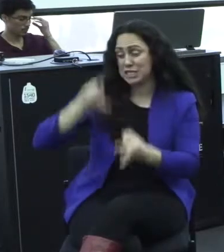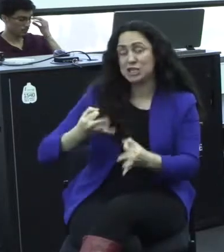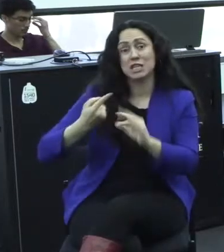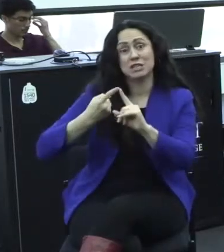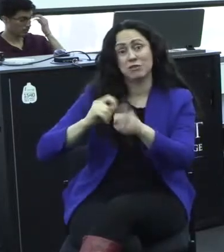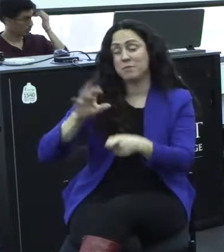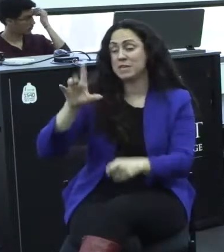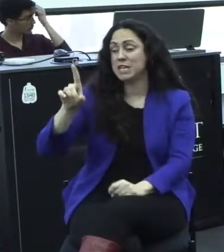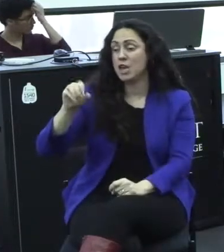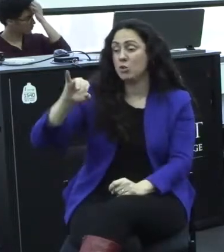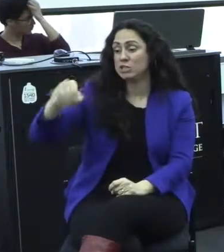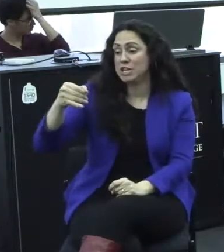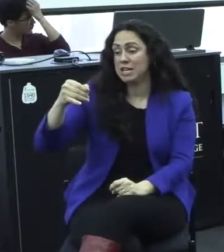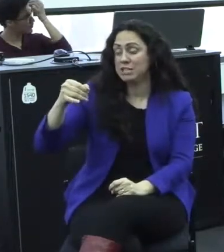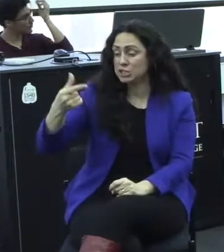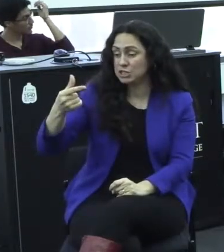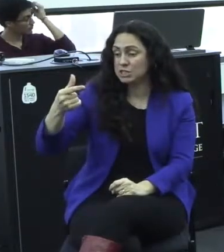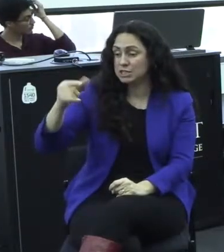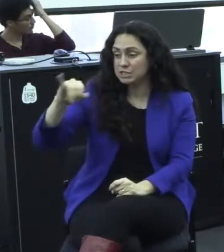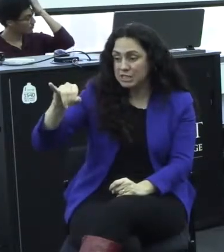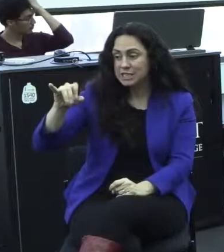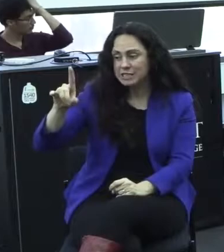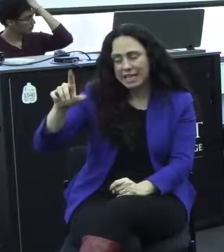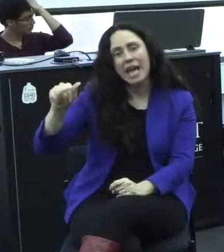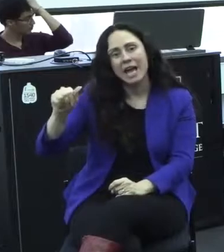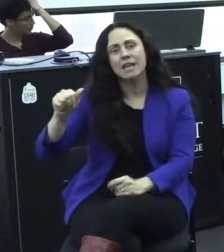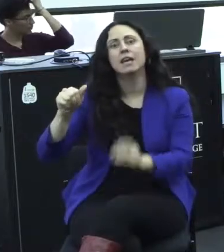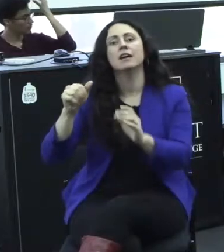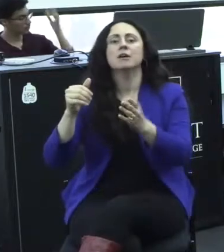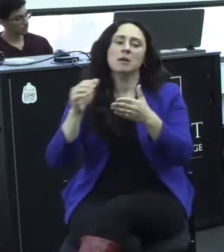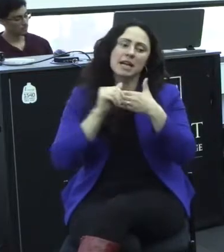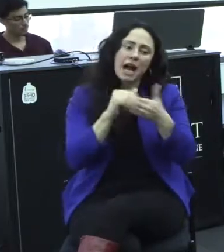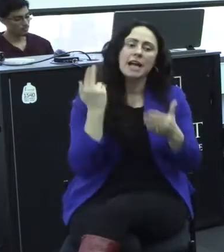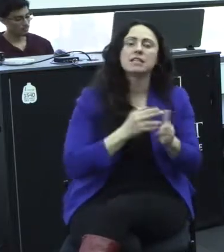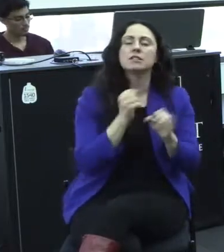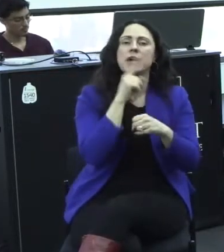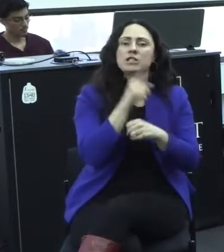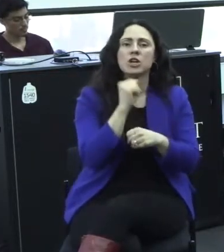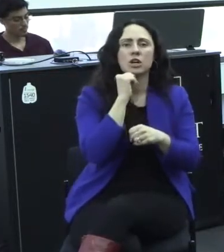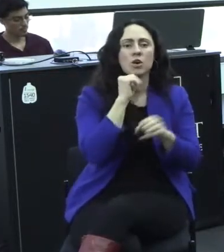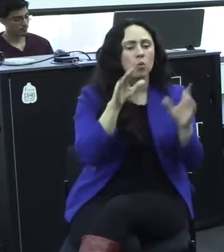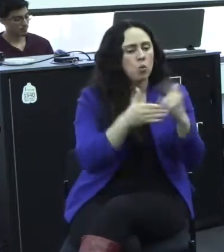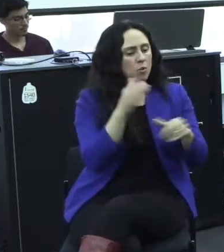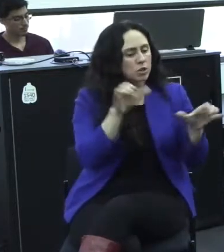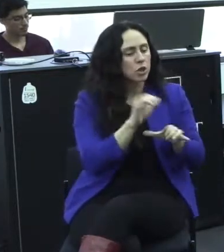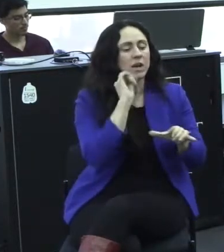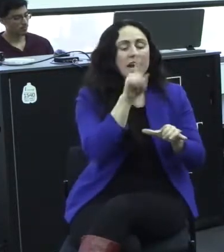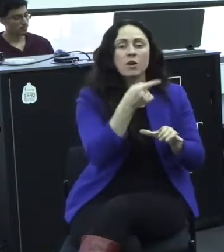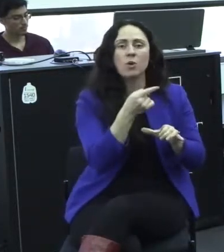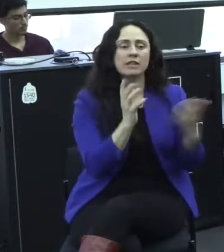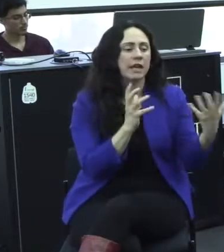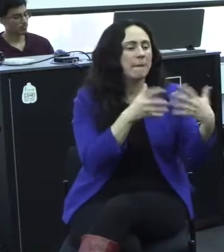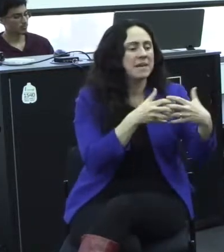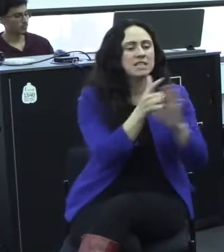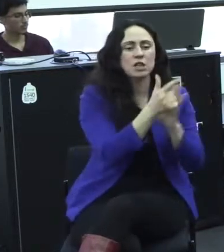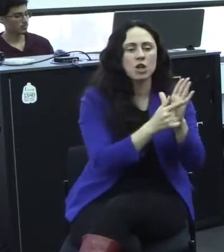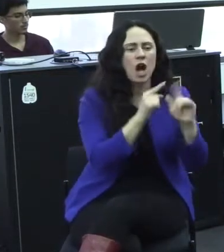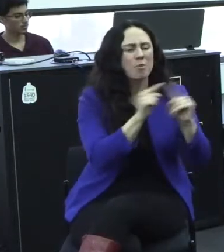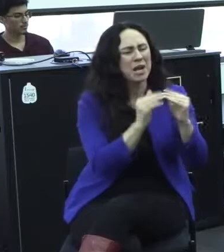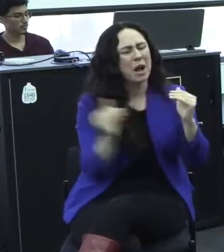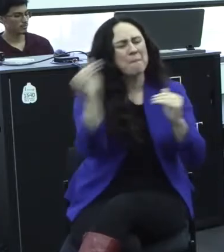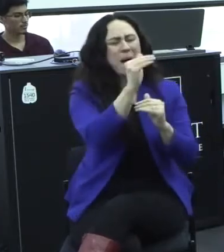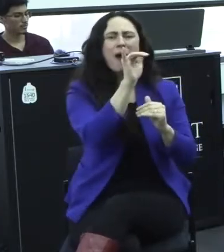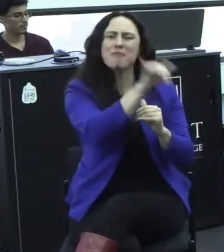really help guide us to make sure that what we're doing in practice meets not just the law, because it's important to go above and beyond that, but to make sure at the